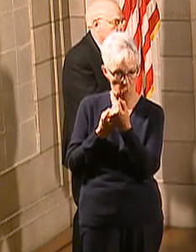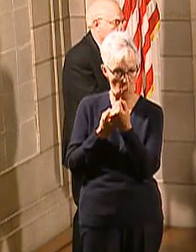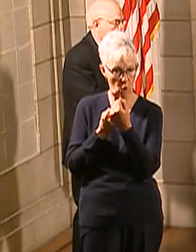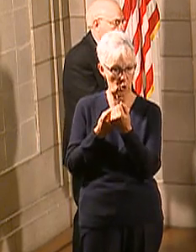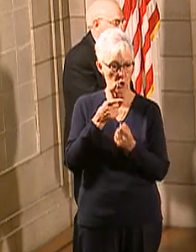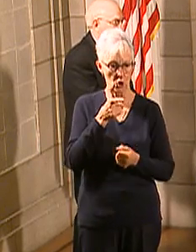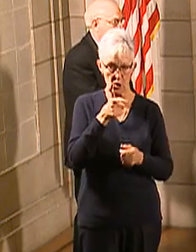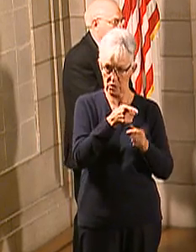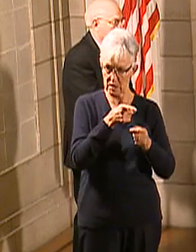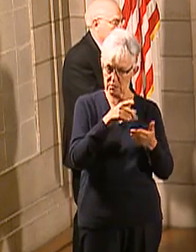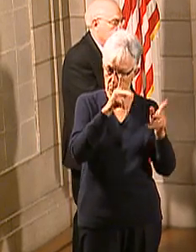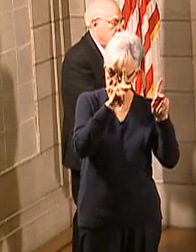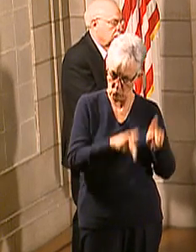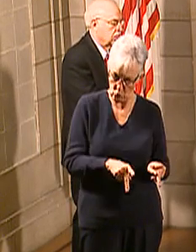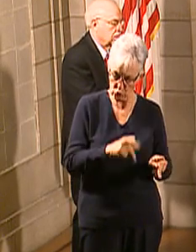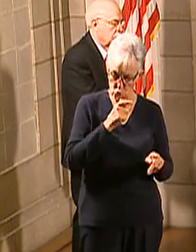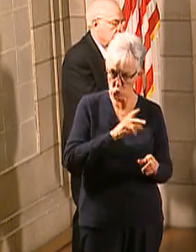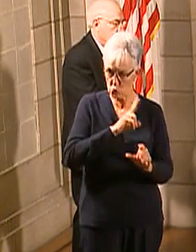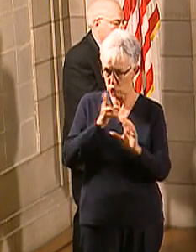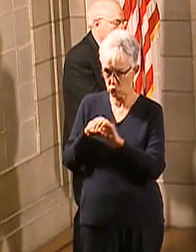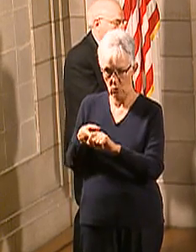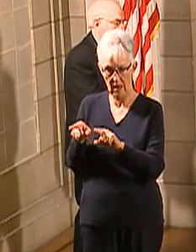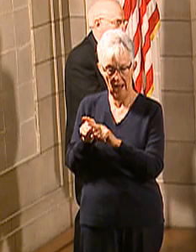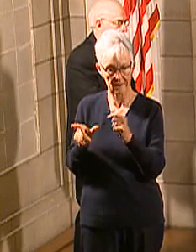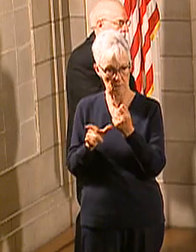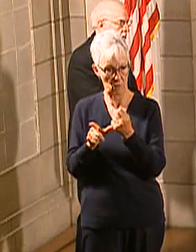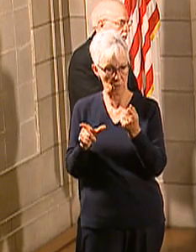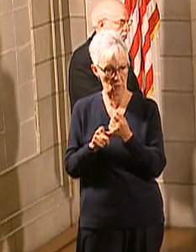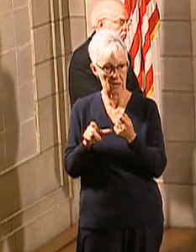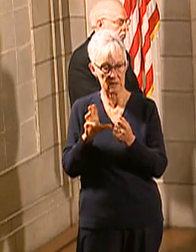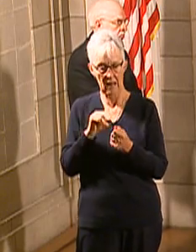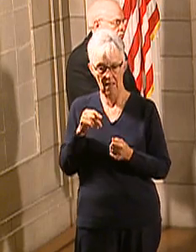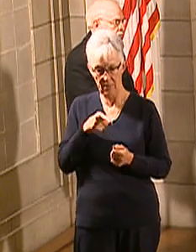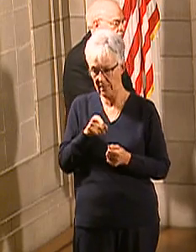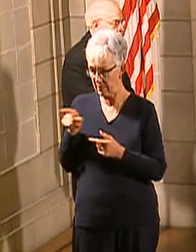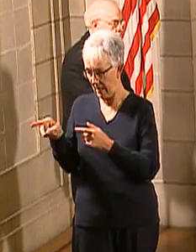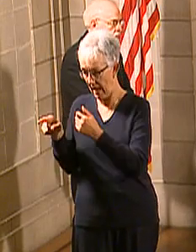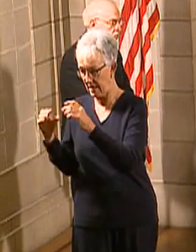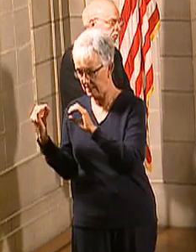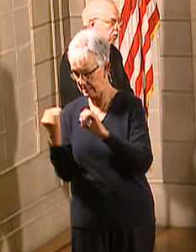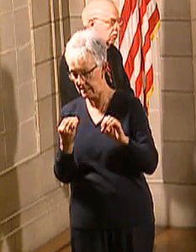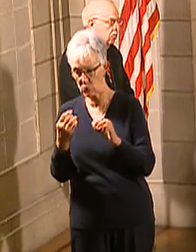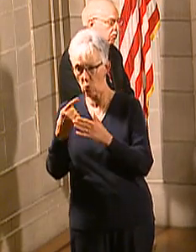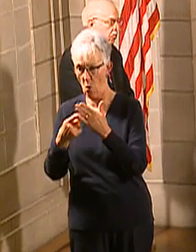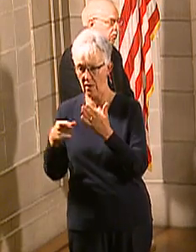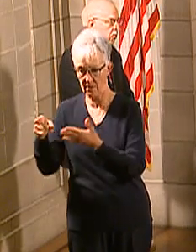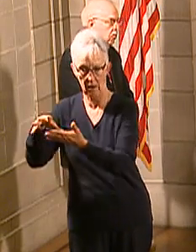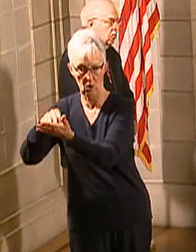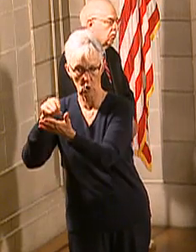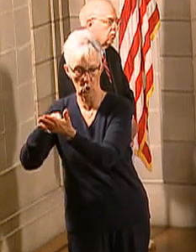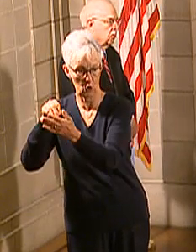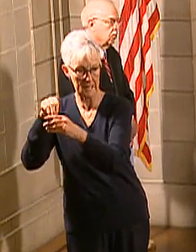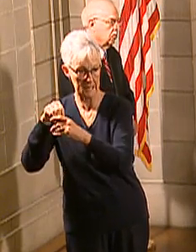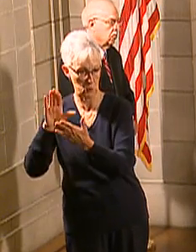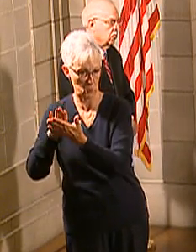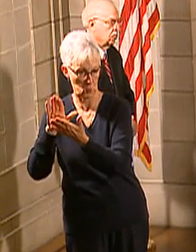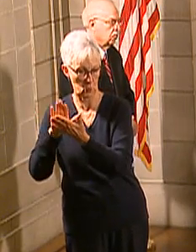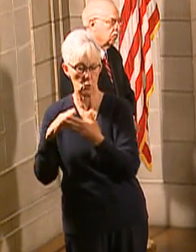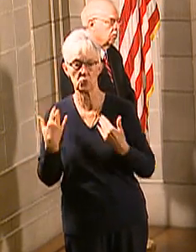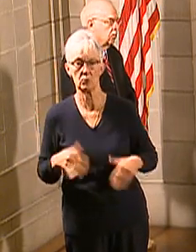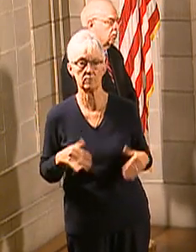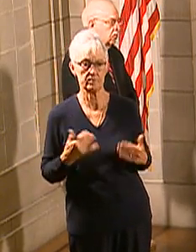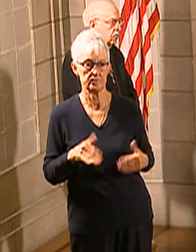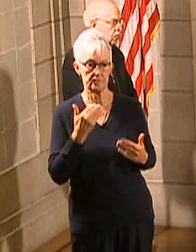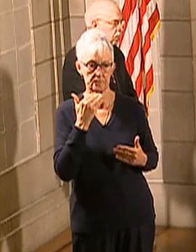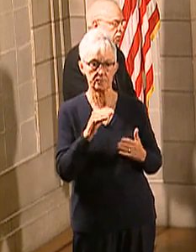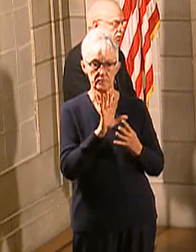those competencies that you're also building on and learning at school as well. So again, it is a really great option for students who aren't